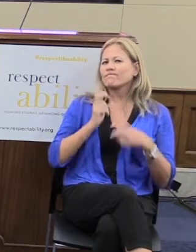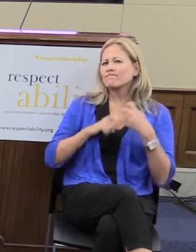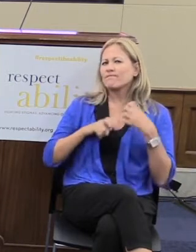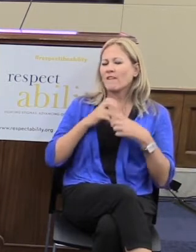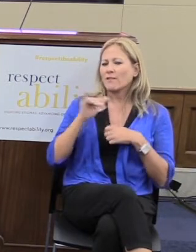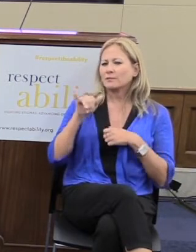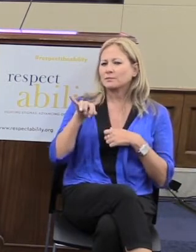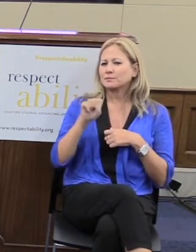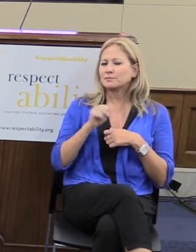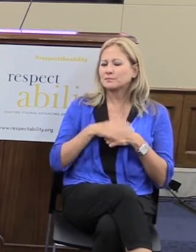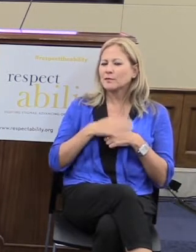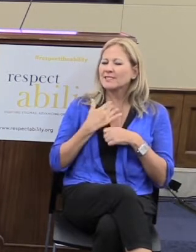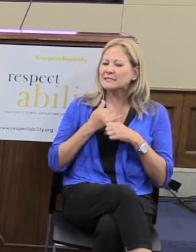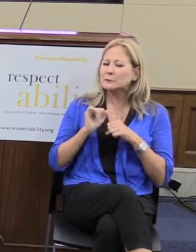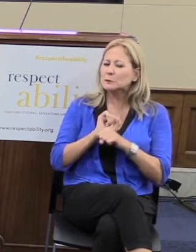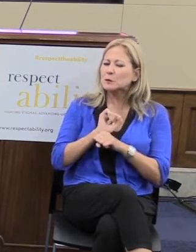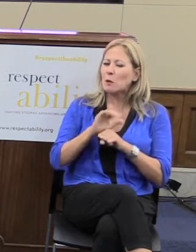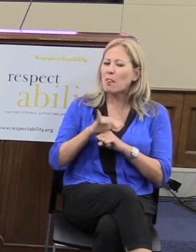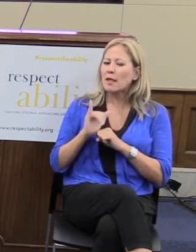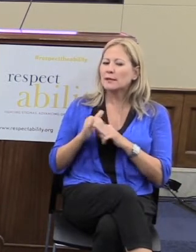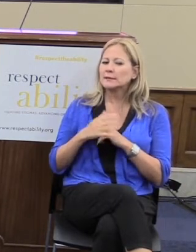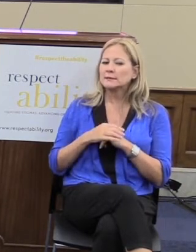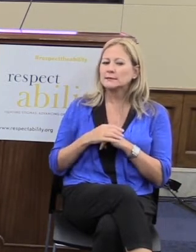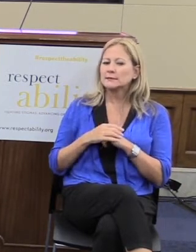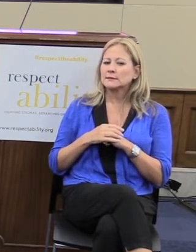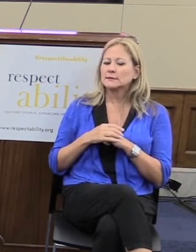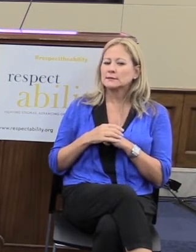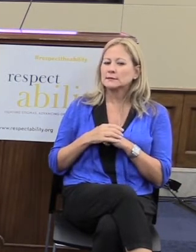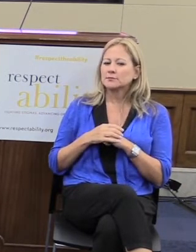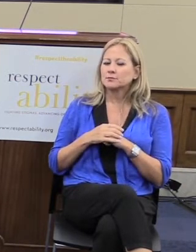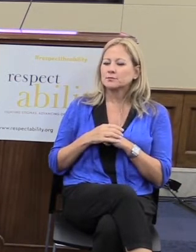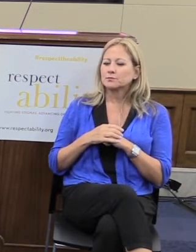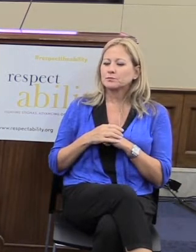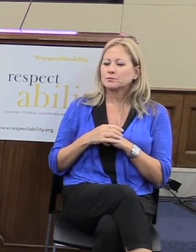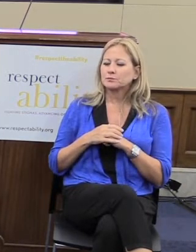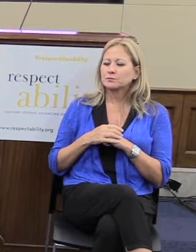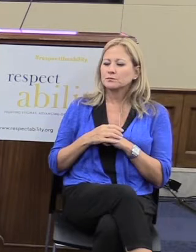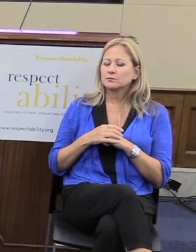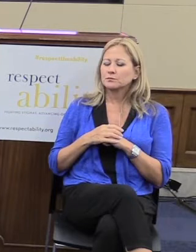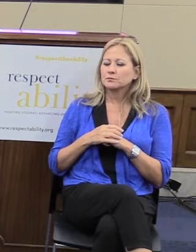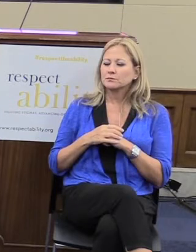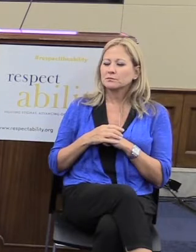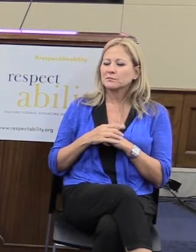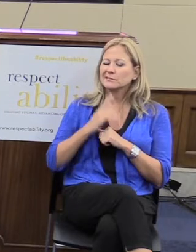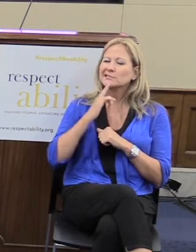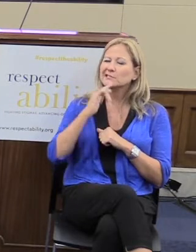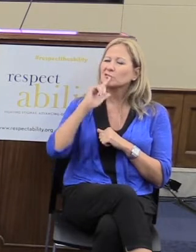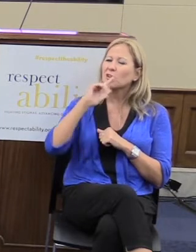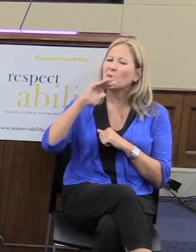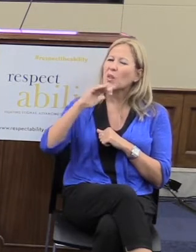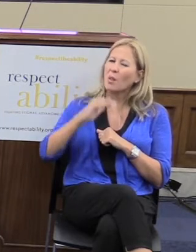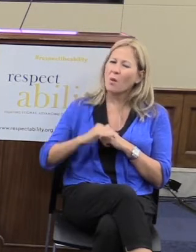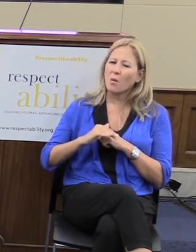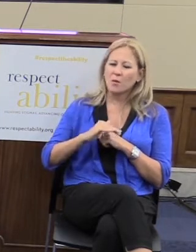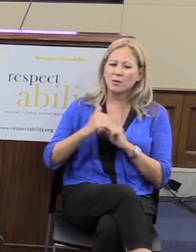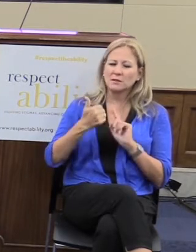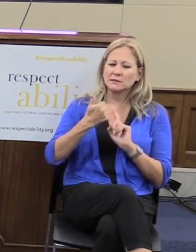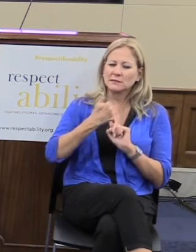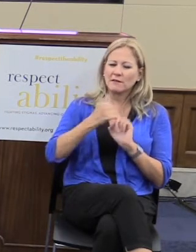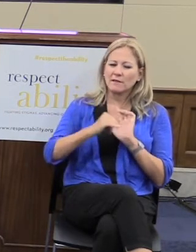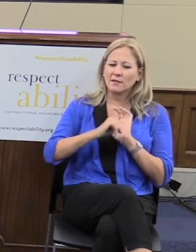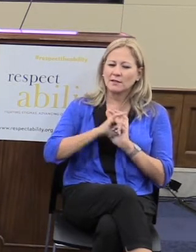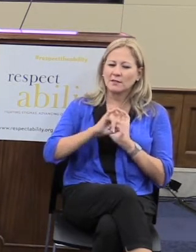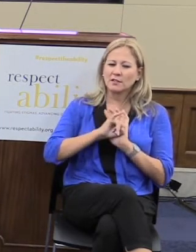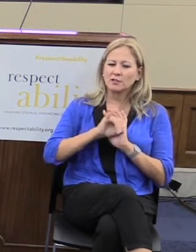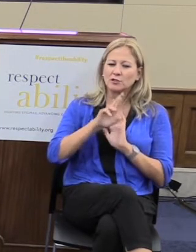we're working on that. I mean, I still say we still have a very low self-identification rate. But we